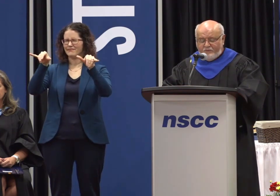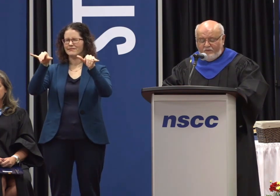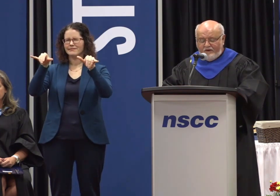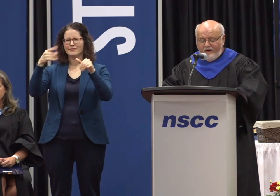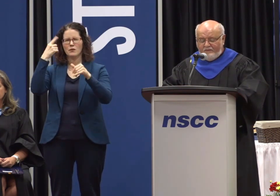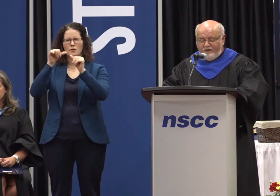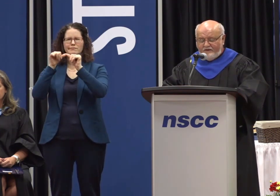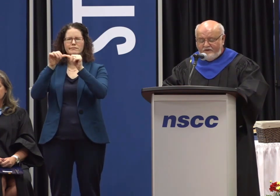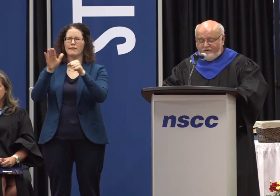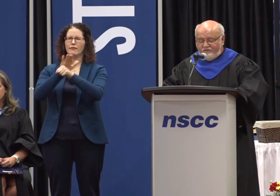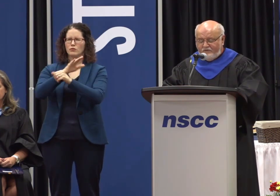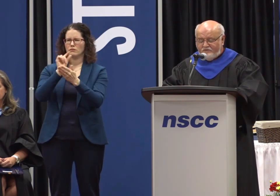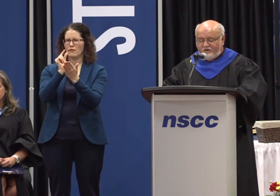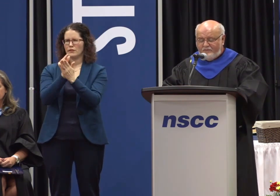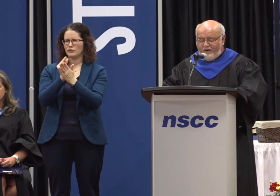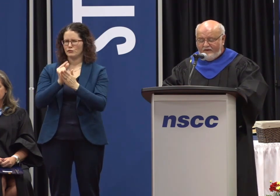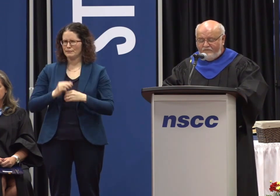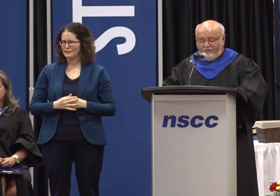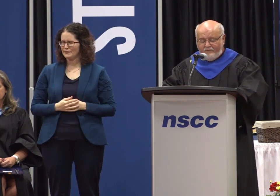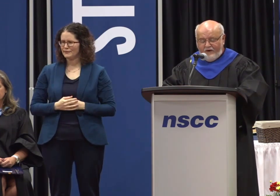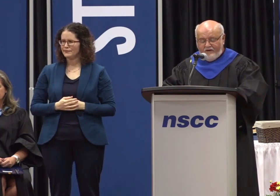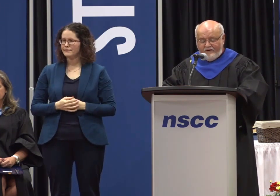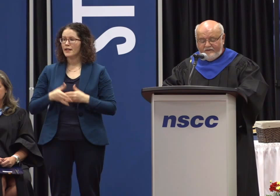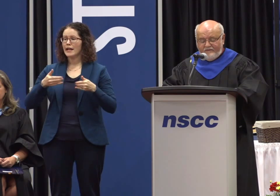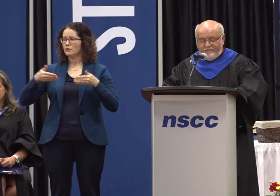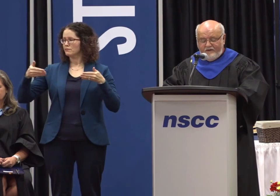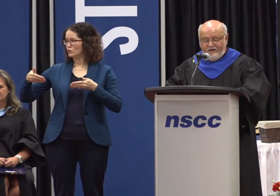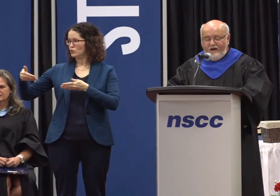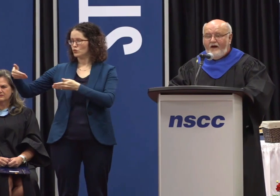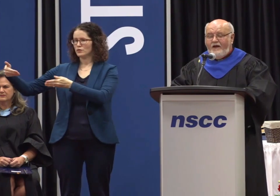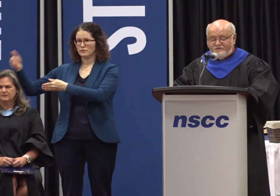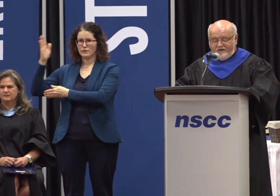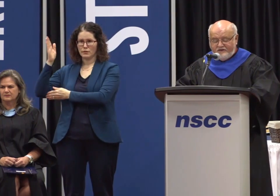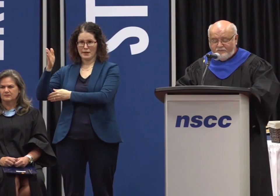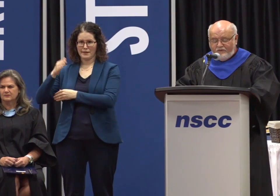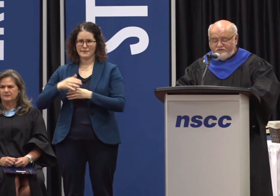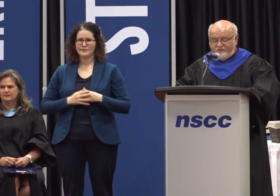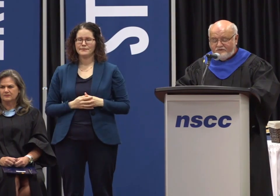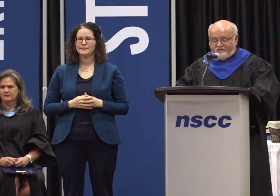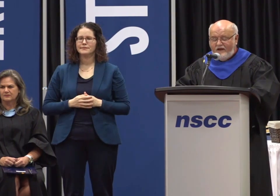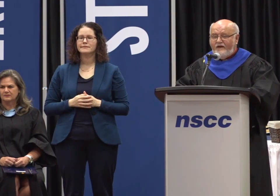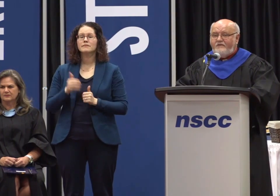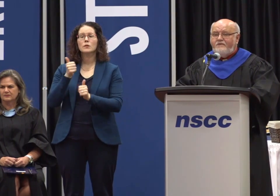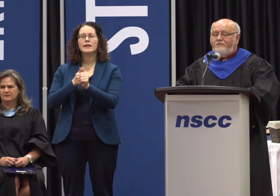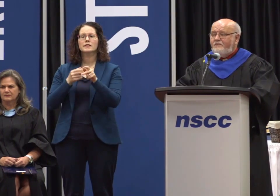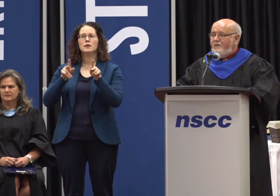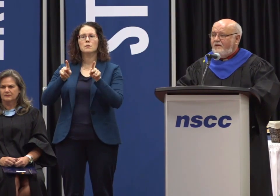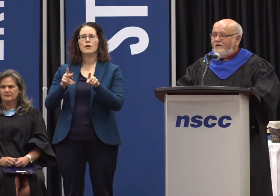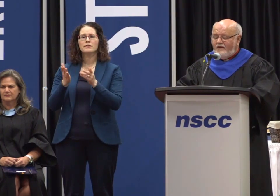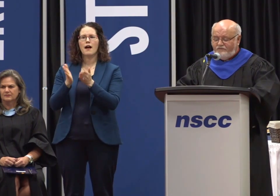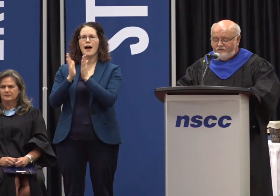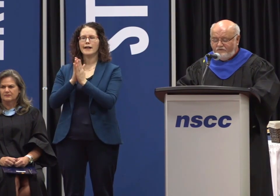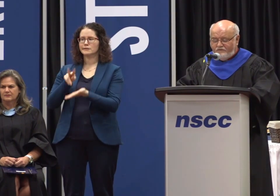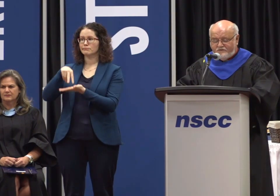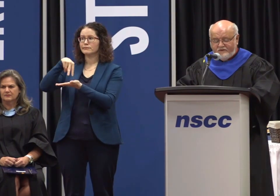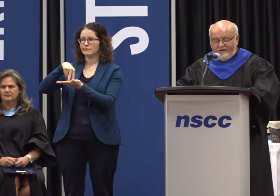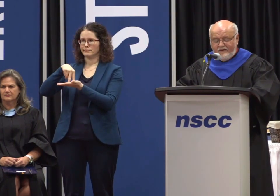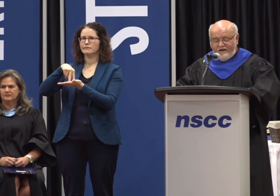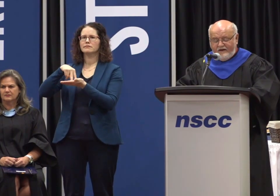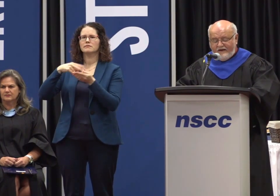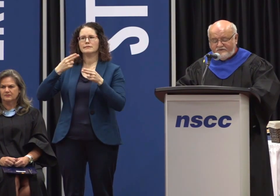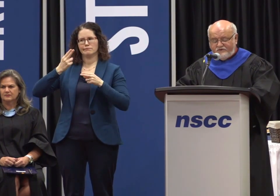At this point, I would like to introduce our platform party. I ask each person to stand when being